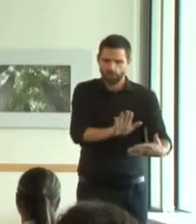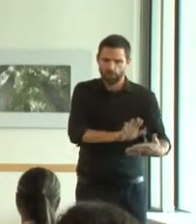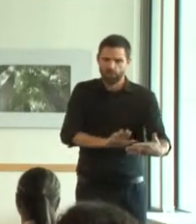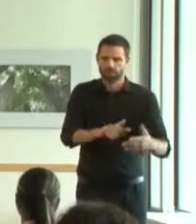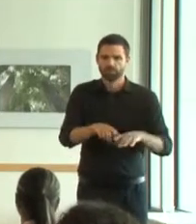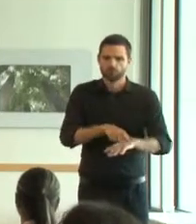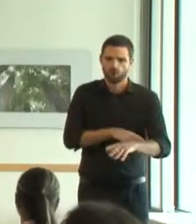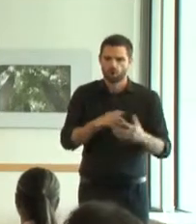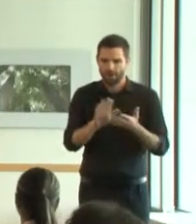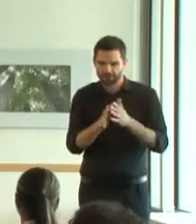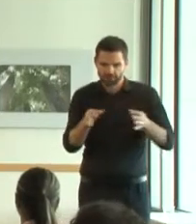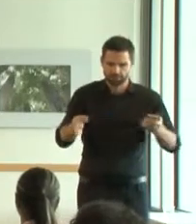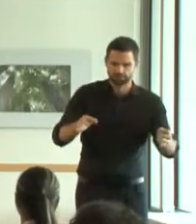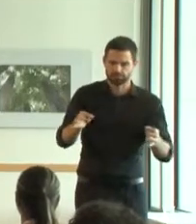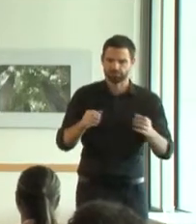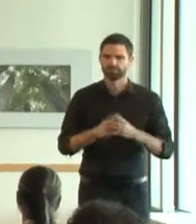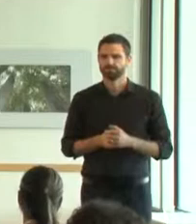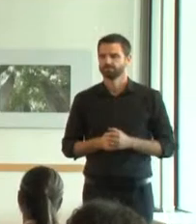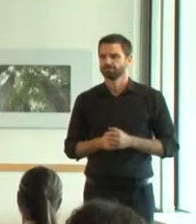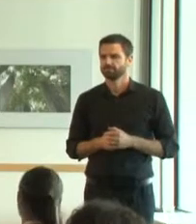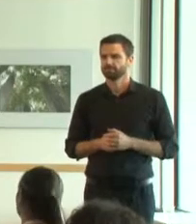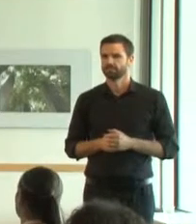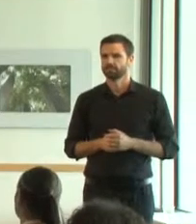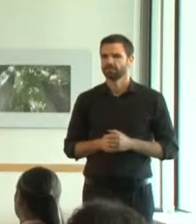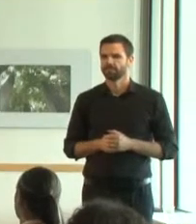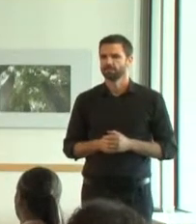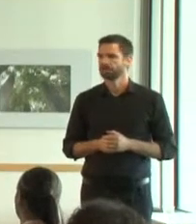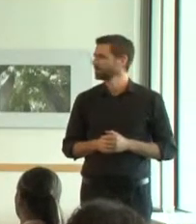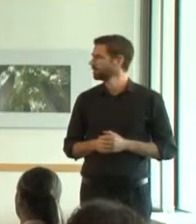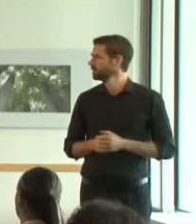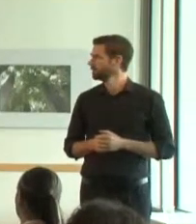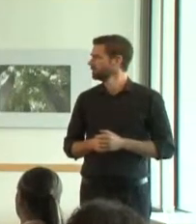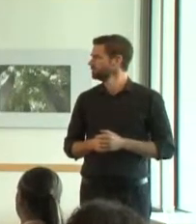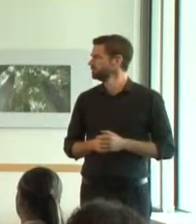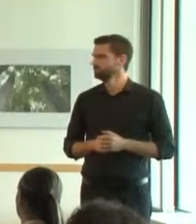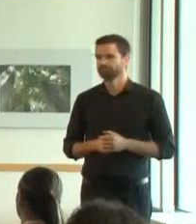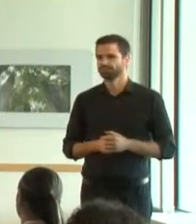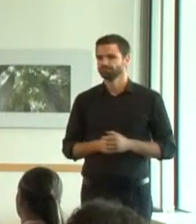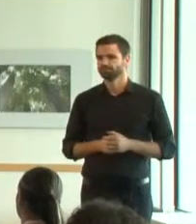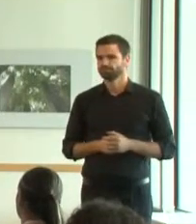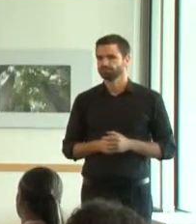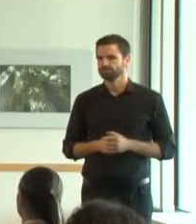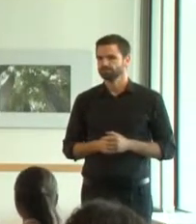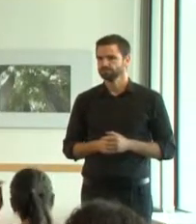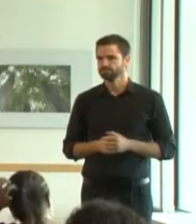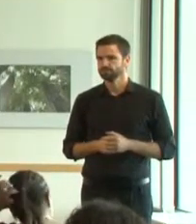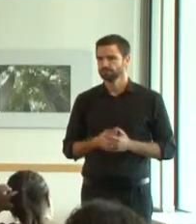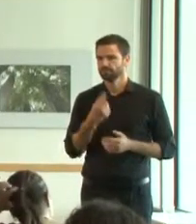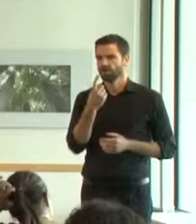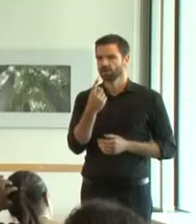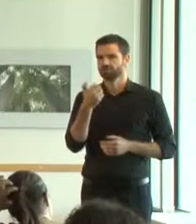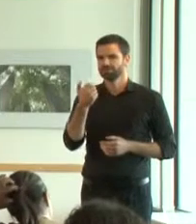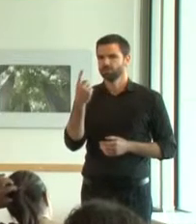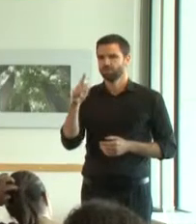process. About 161,000 records, and our projection is over 3.5 million images, possibly heading up